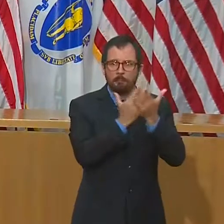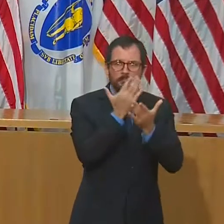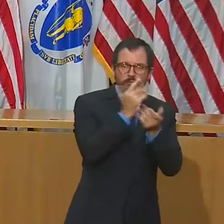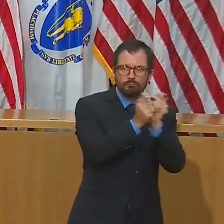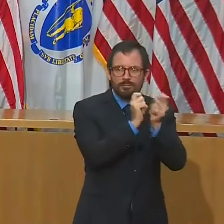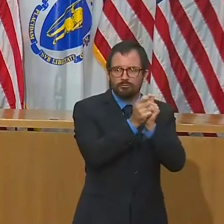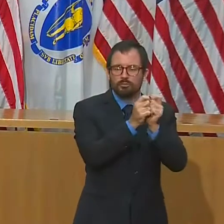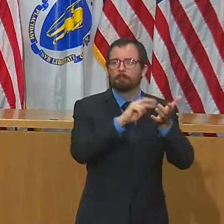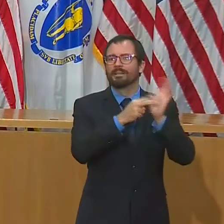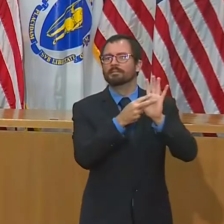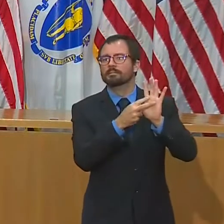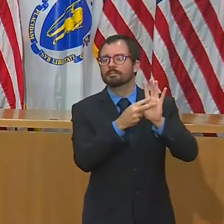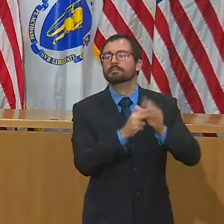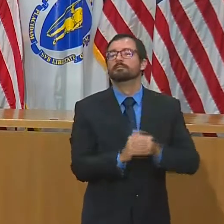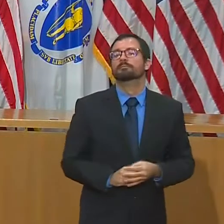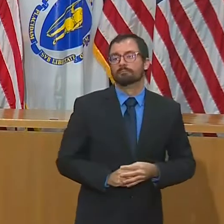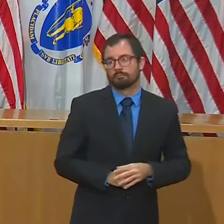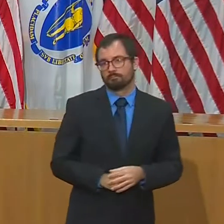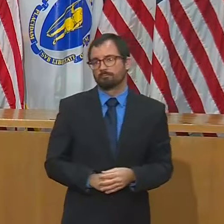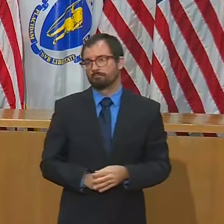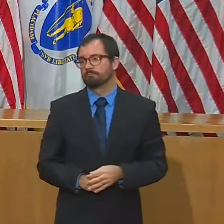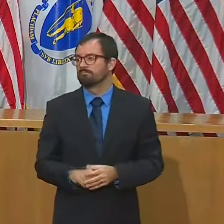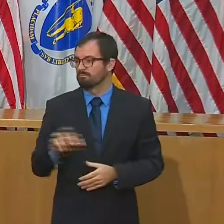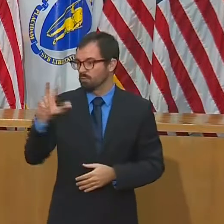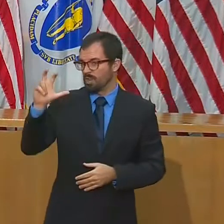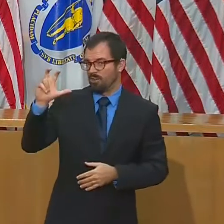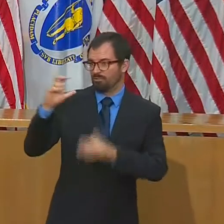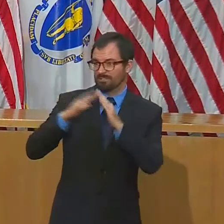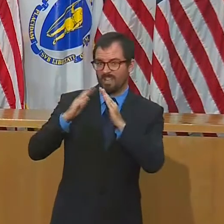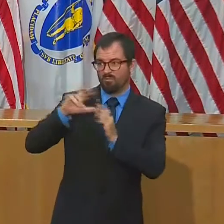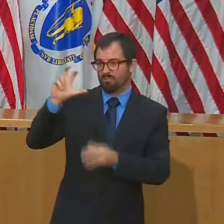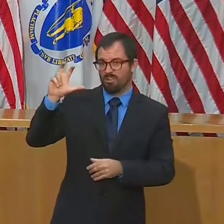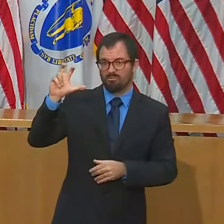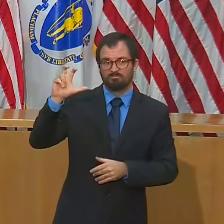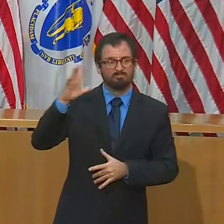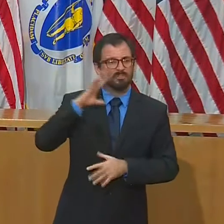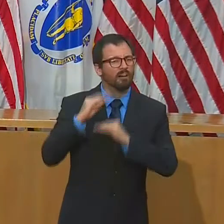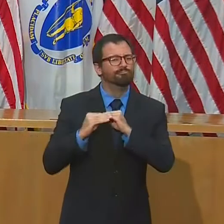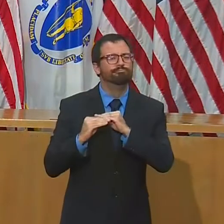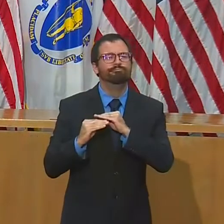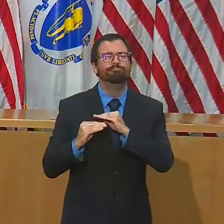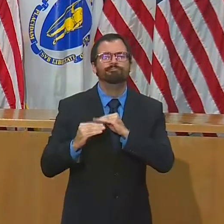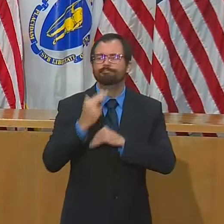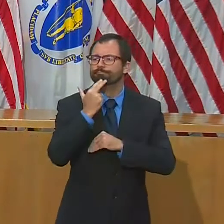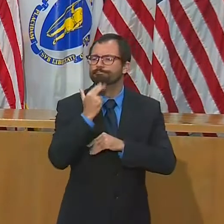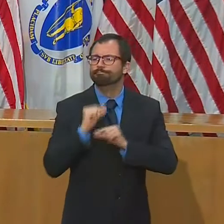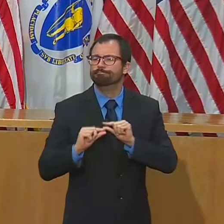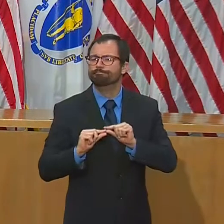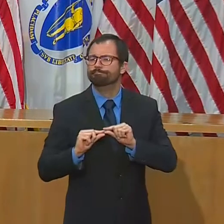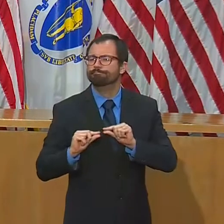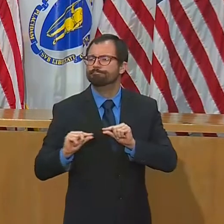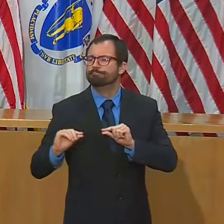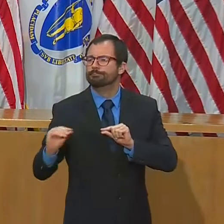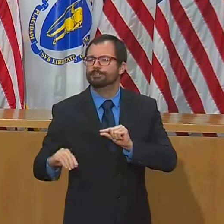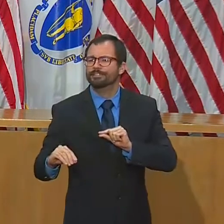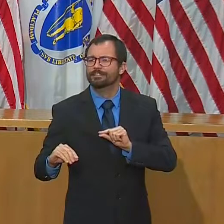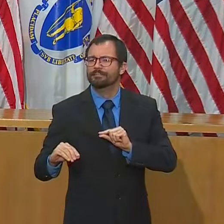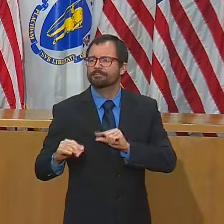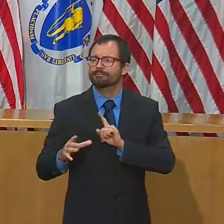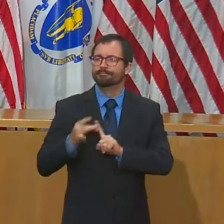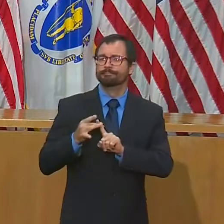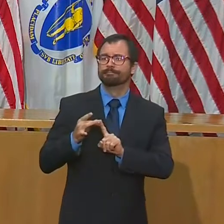an average daily case rate of less than 4 cases per 100,000 residents or less than 5 cases total in the entire